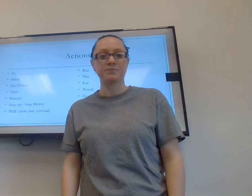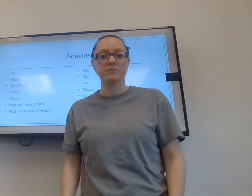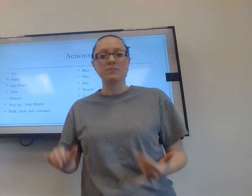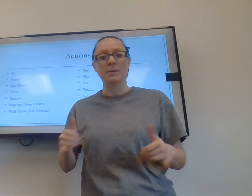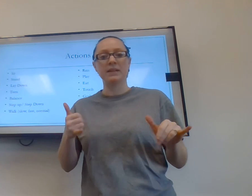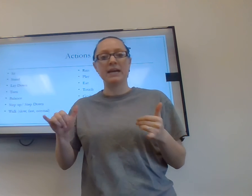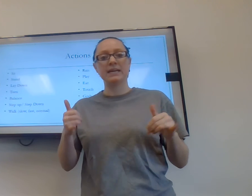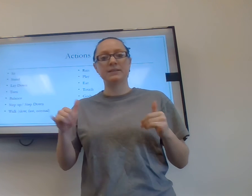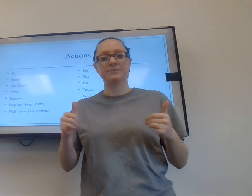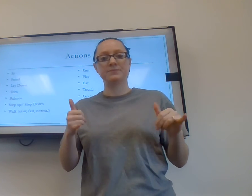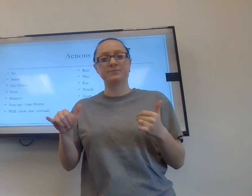Play.